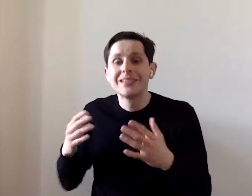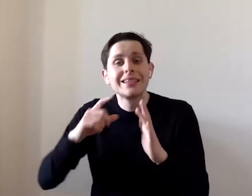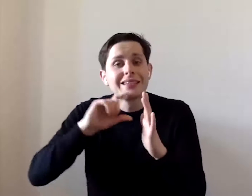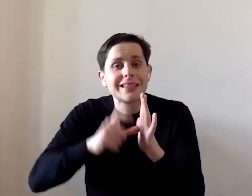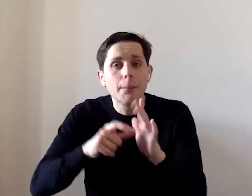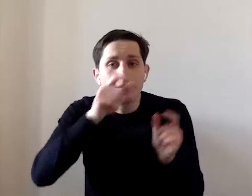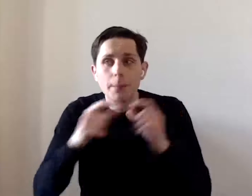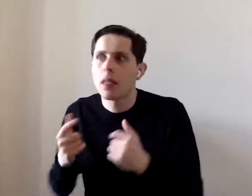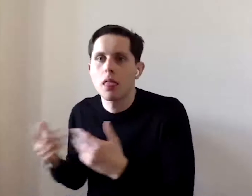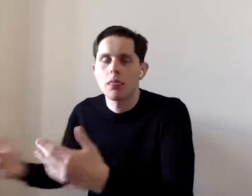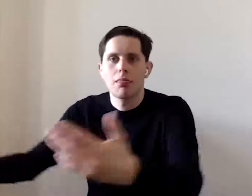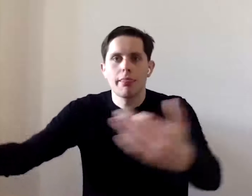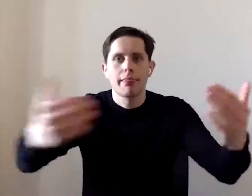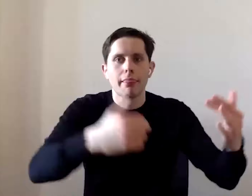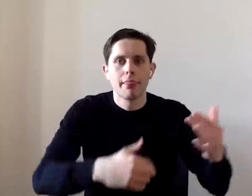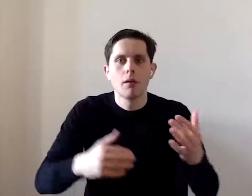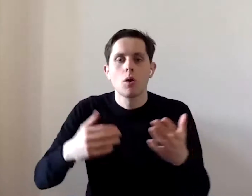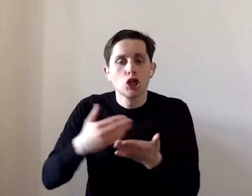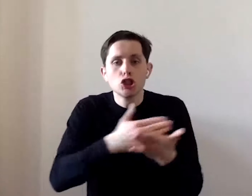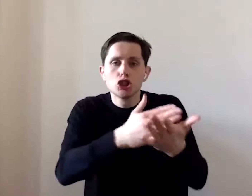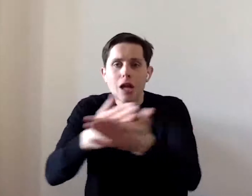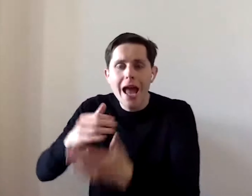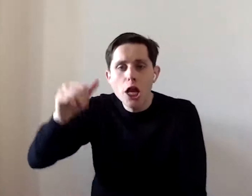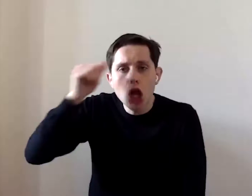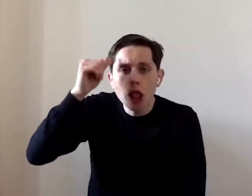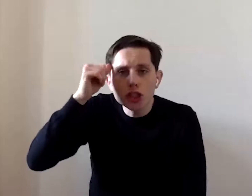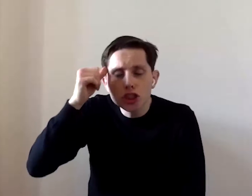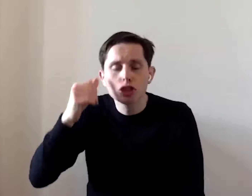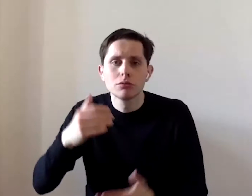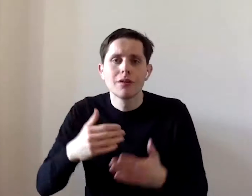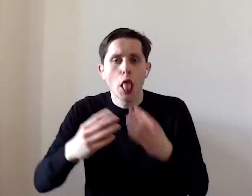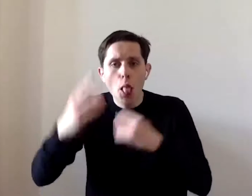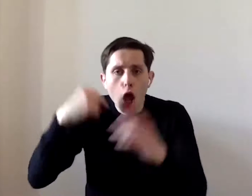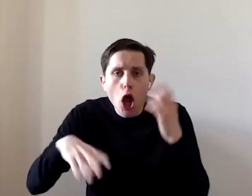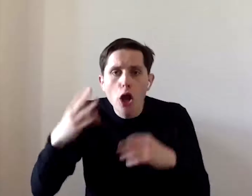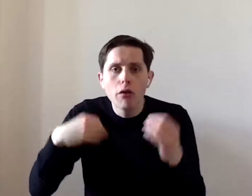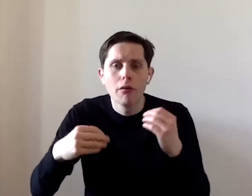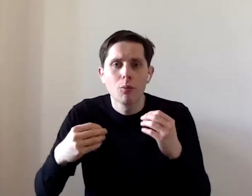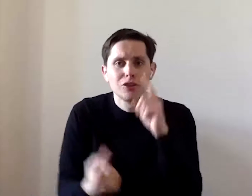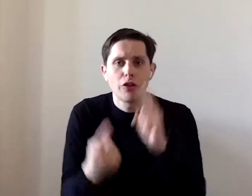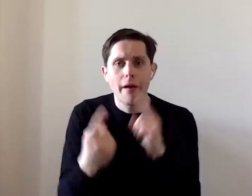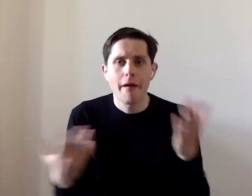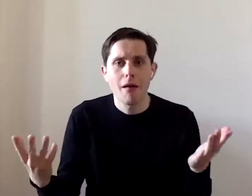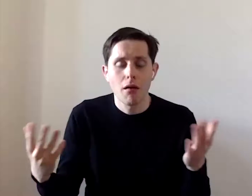there needs to be some more joined up thinking. They need to get disabled people involved. There needs to be a way of knowledge